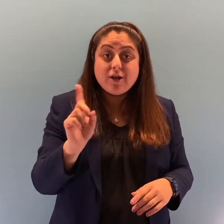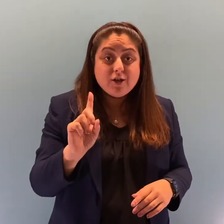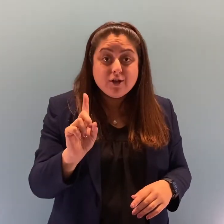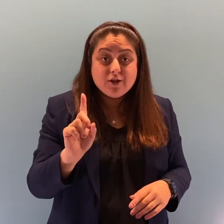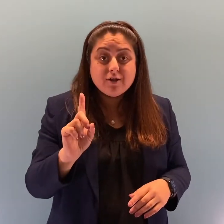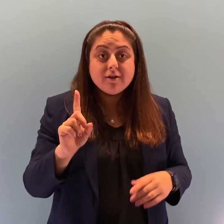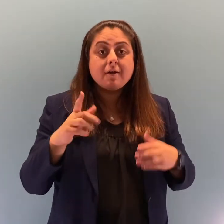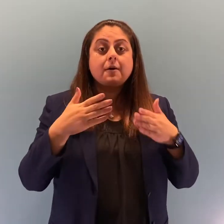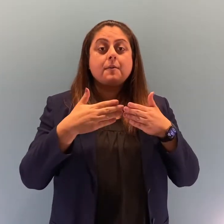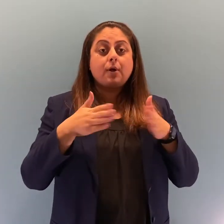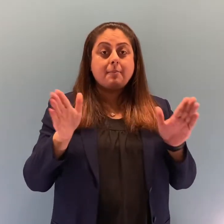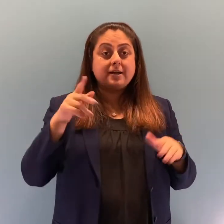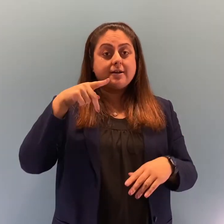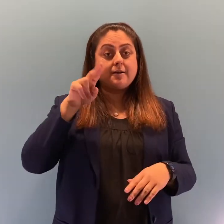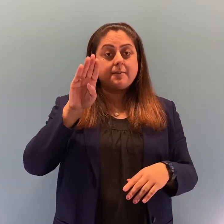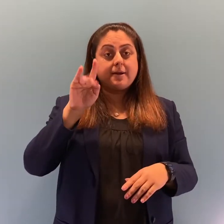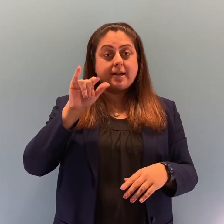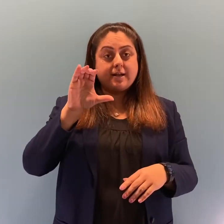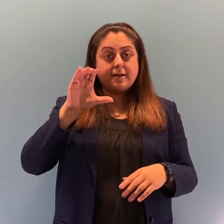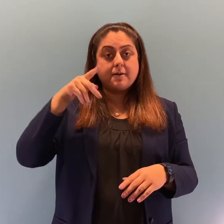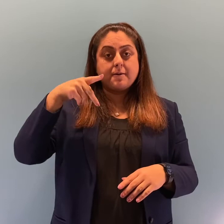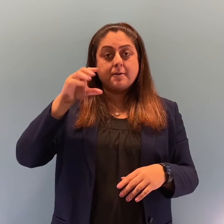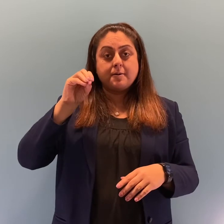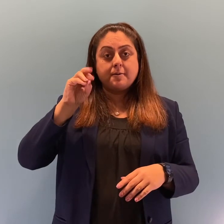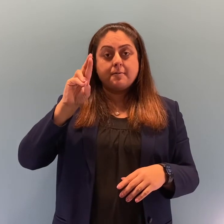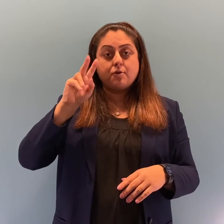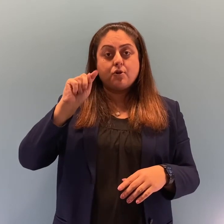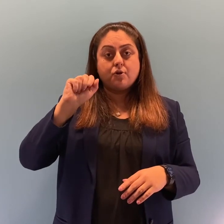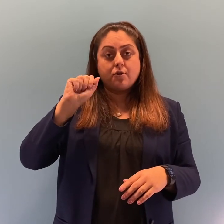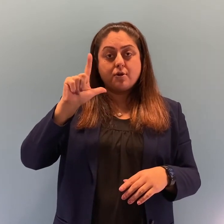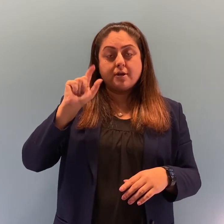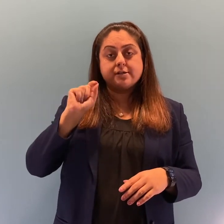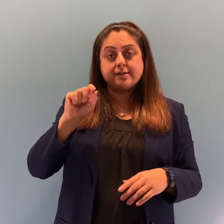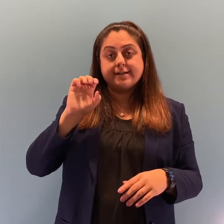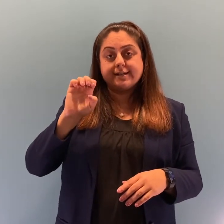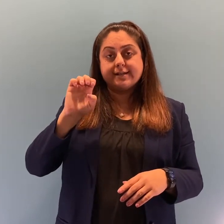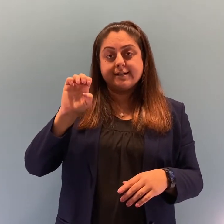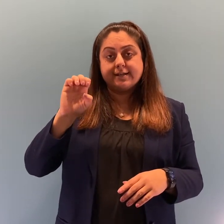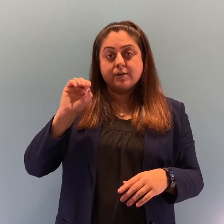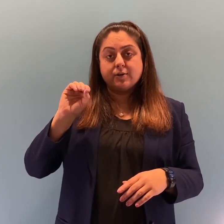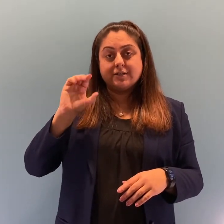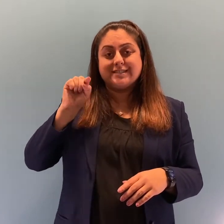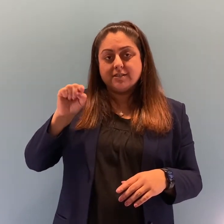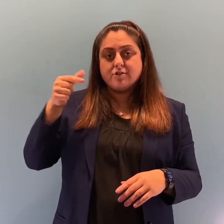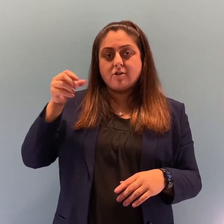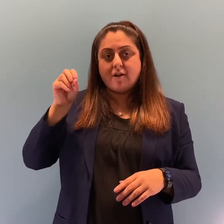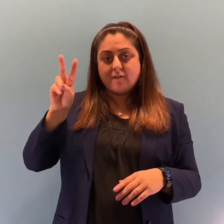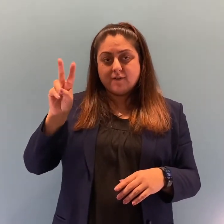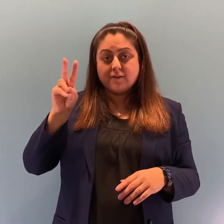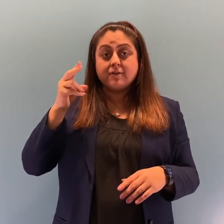or